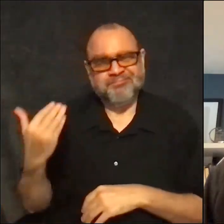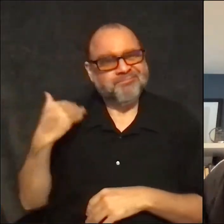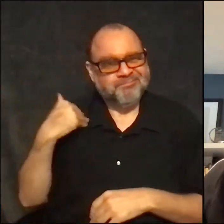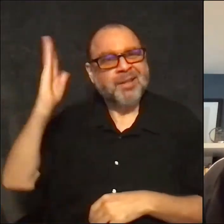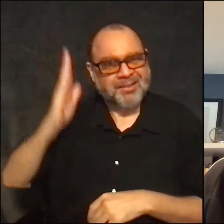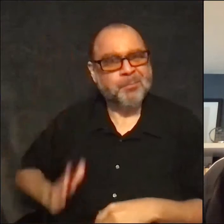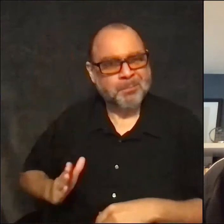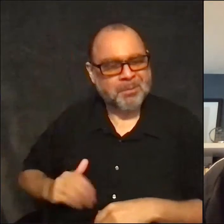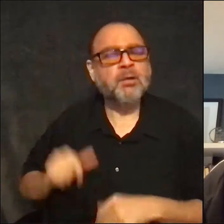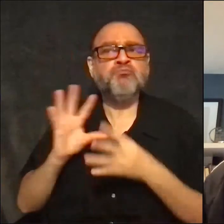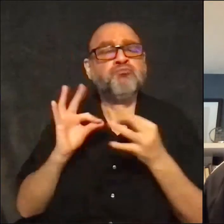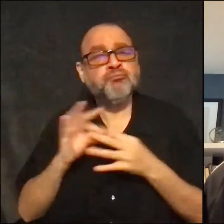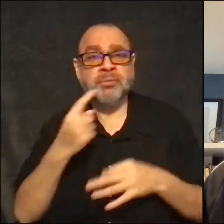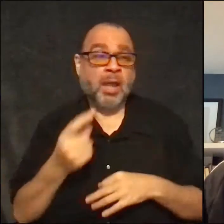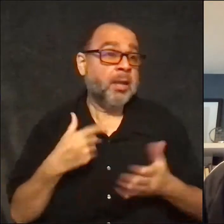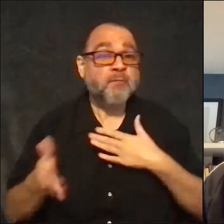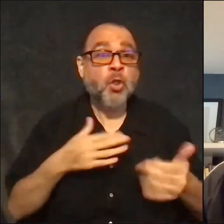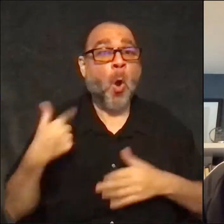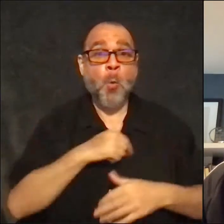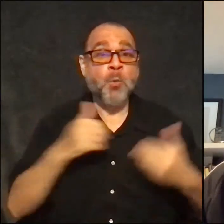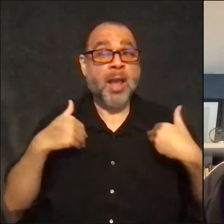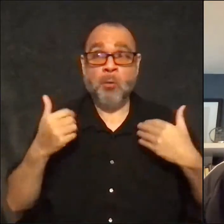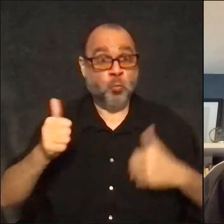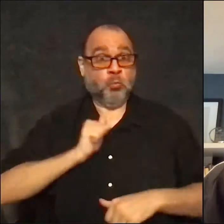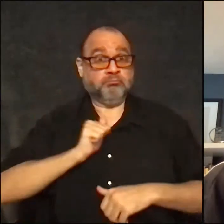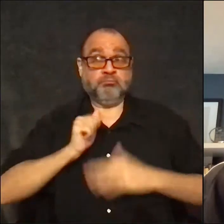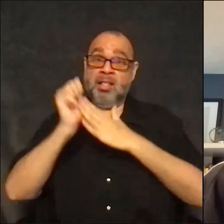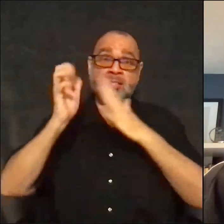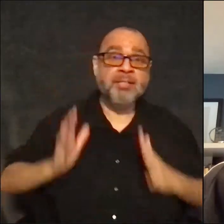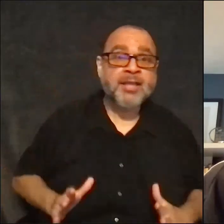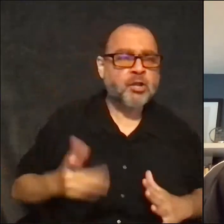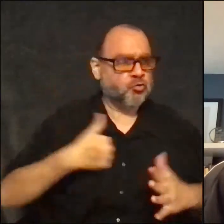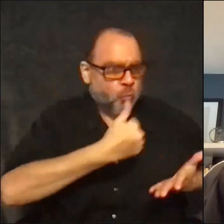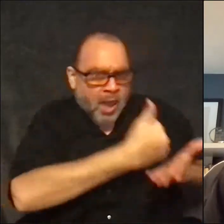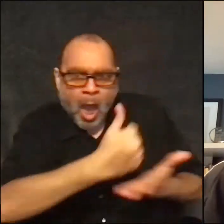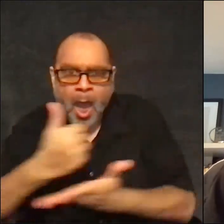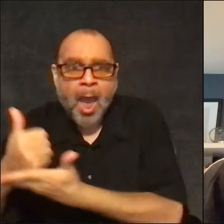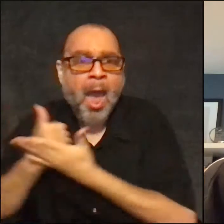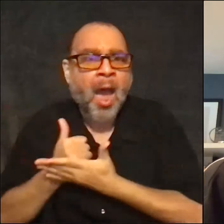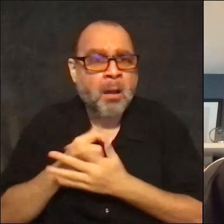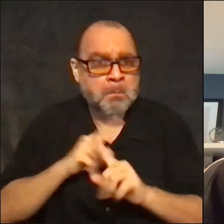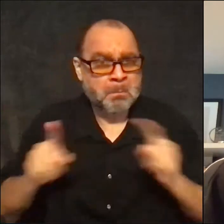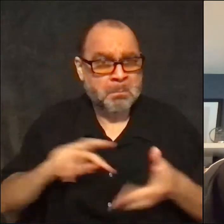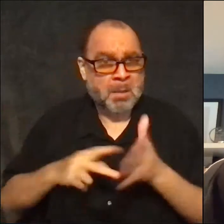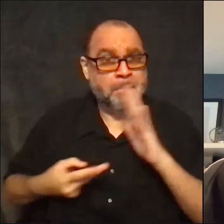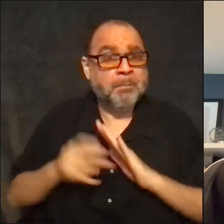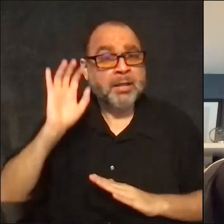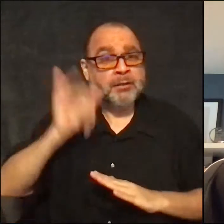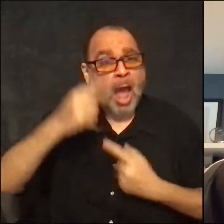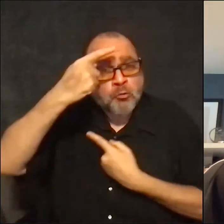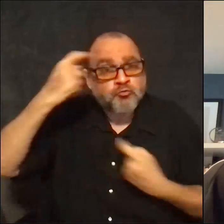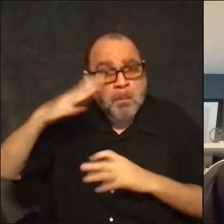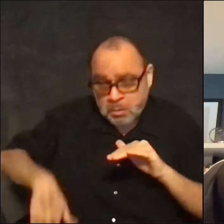helping other people, we don't escape the trauma that we carried with us or brought with us as a child. And if you've ever